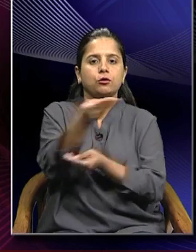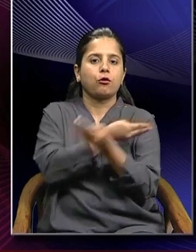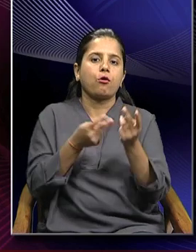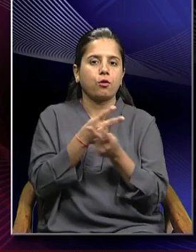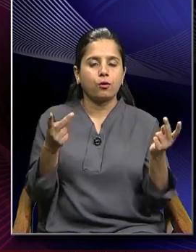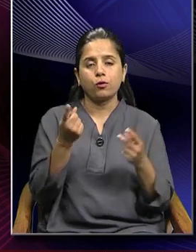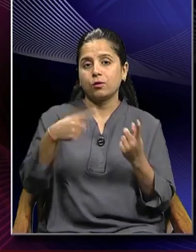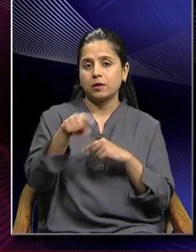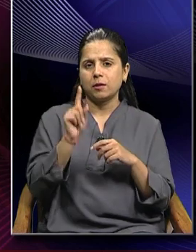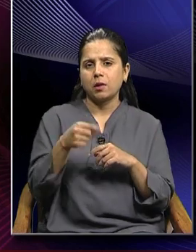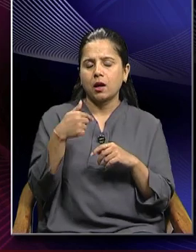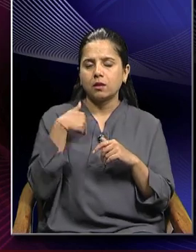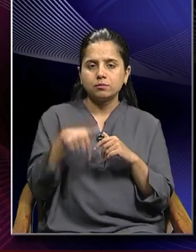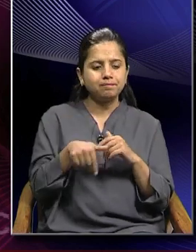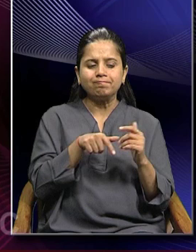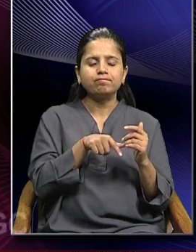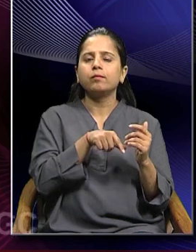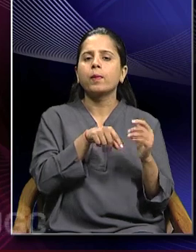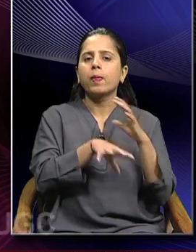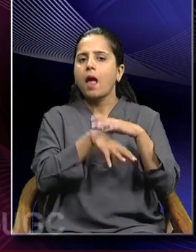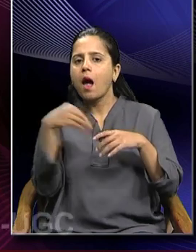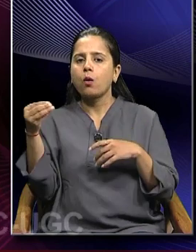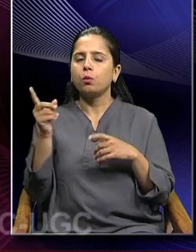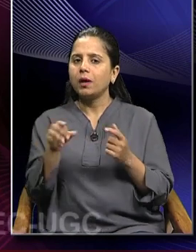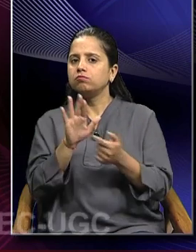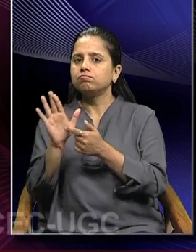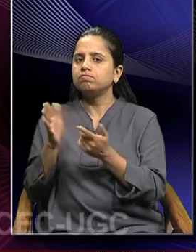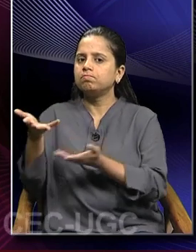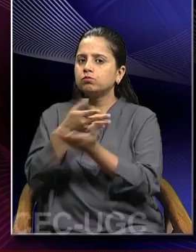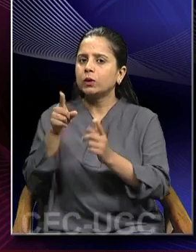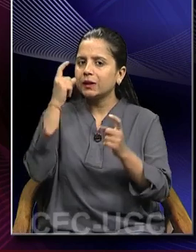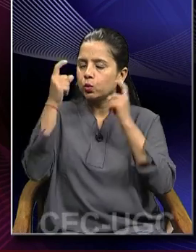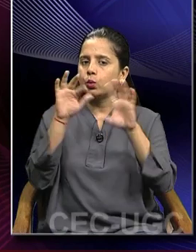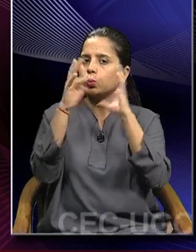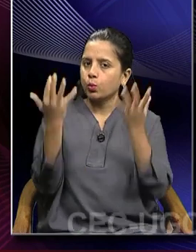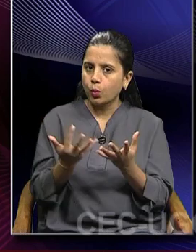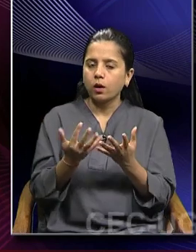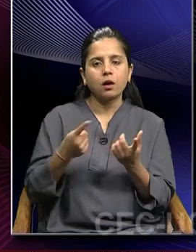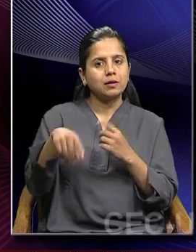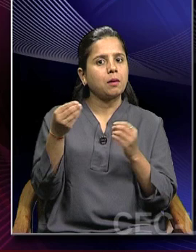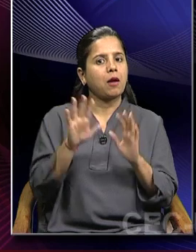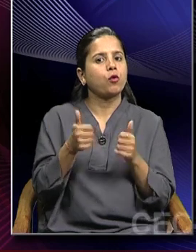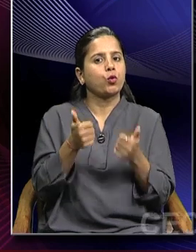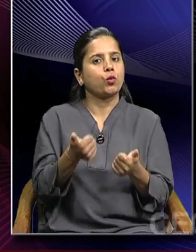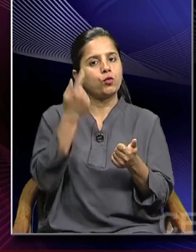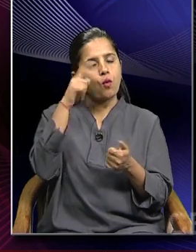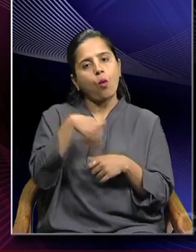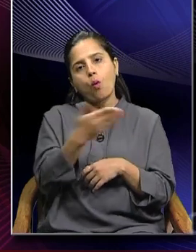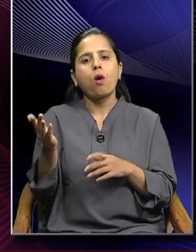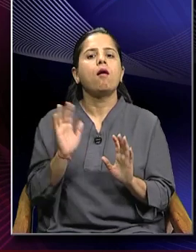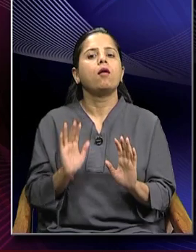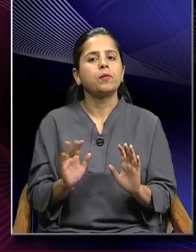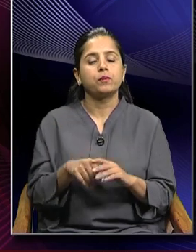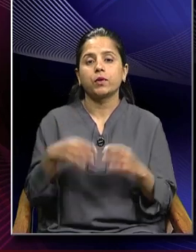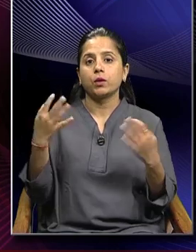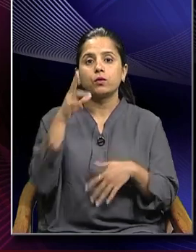we should come out of those visions, and we should think of a world which has something good for everyone. So, the